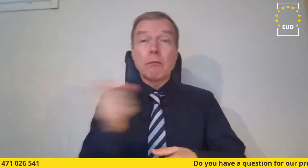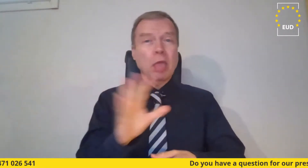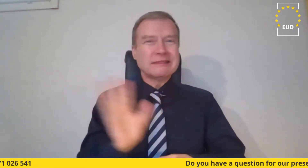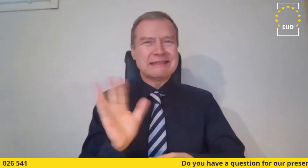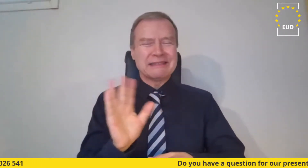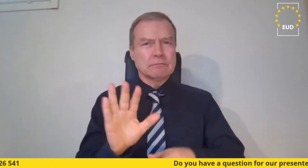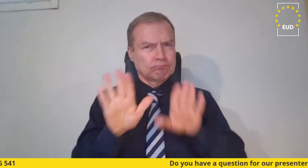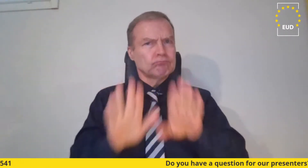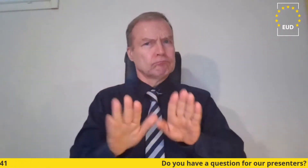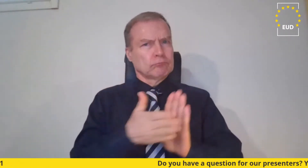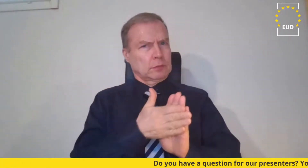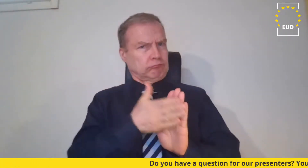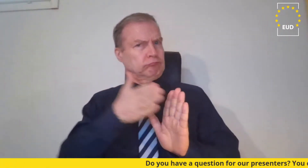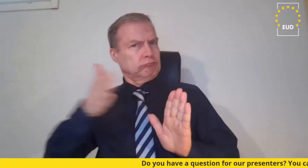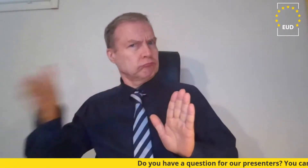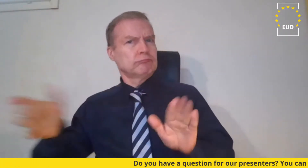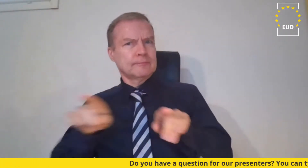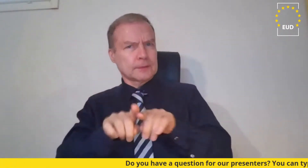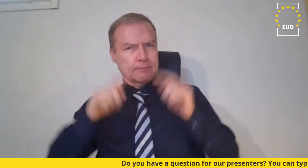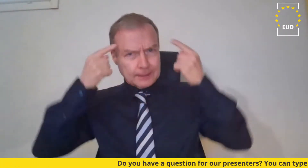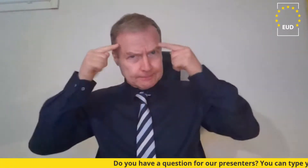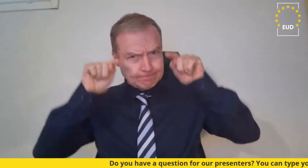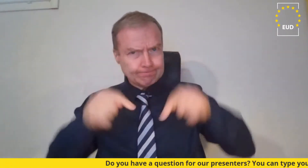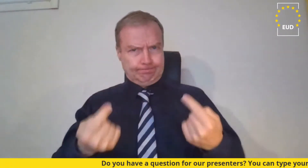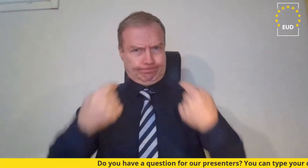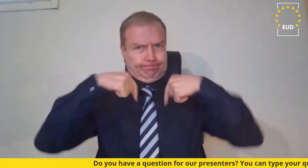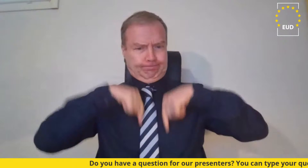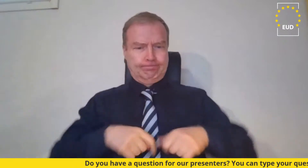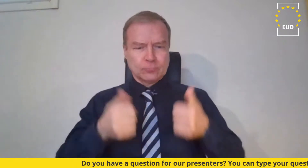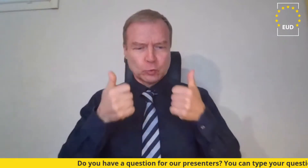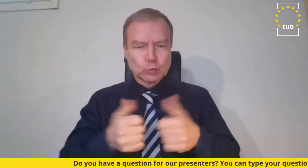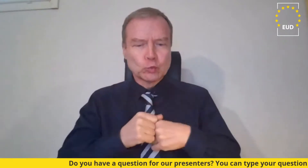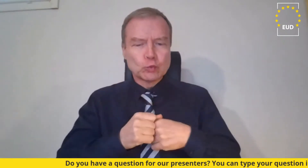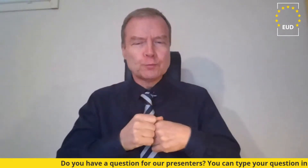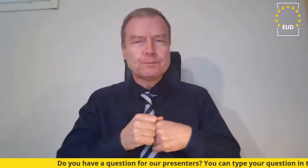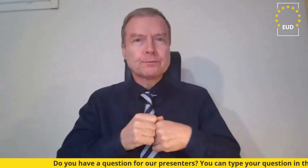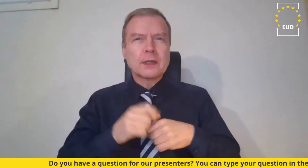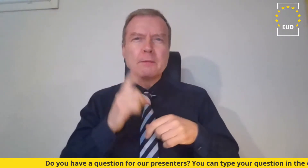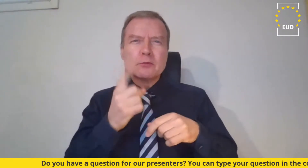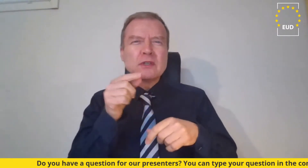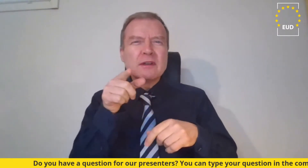as a channel to provide minimum standards.